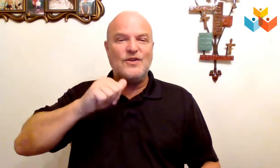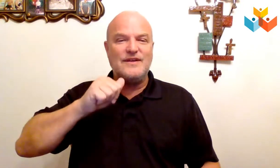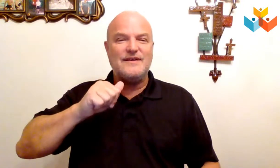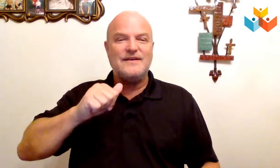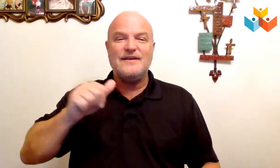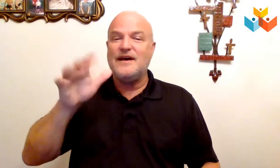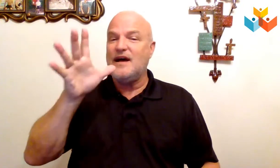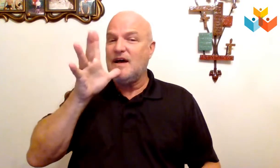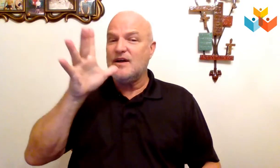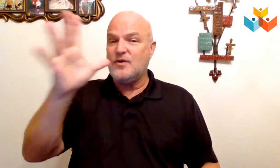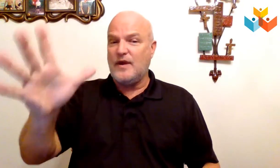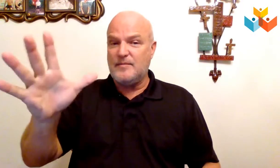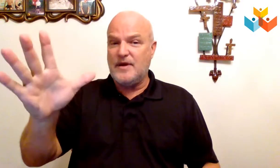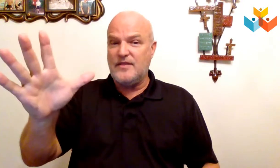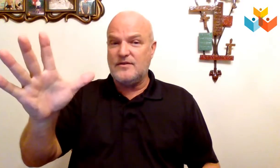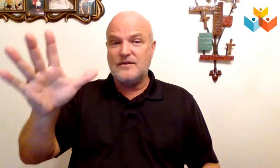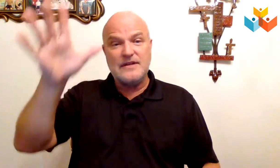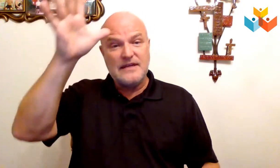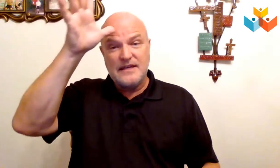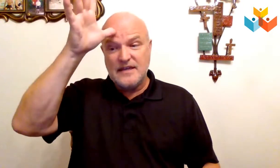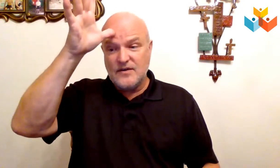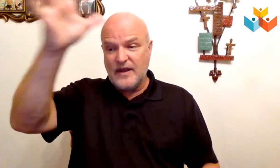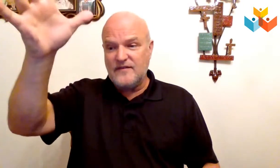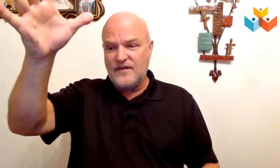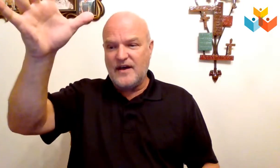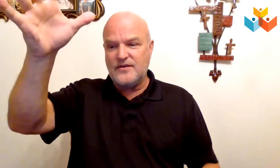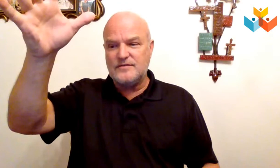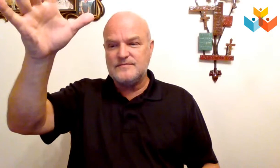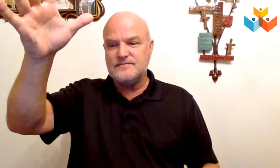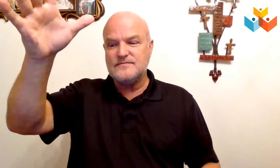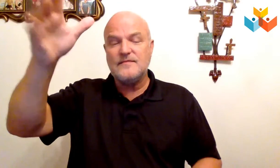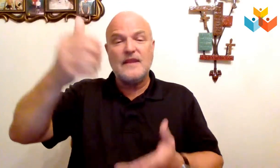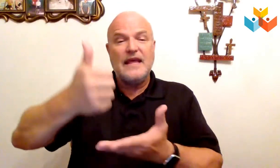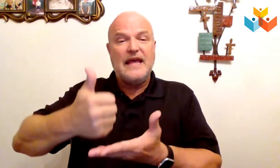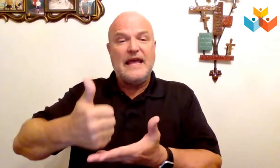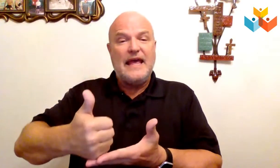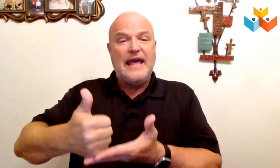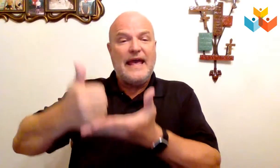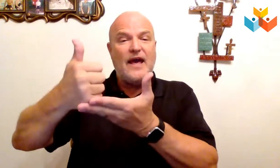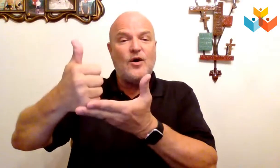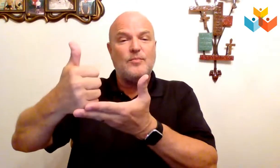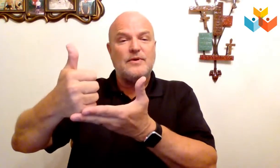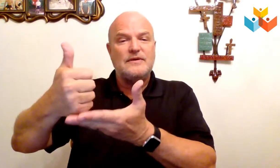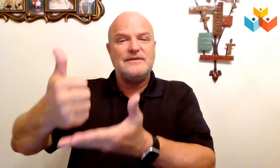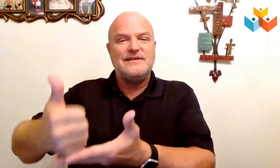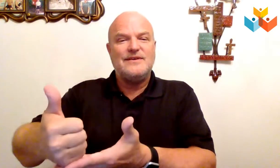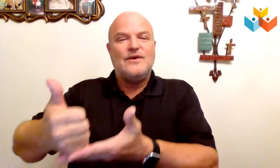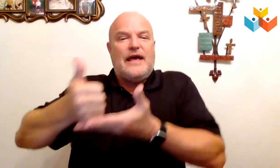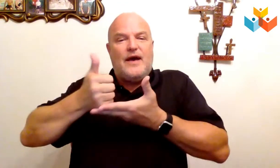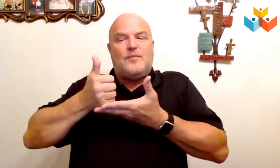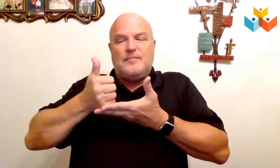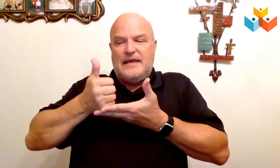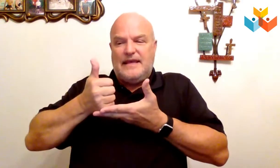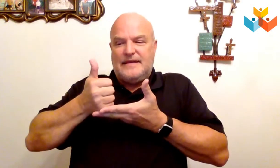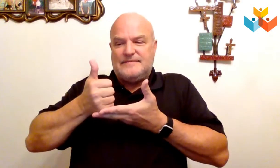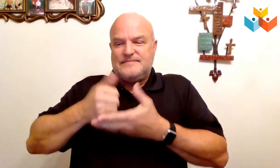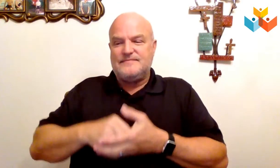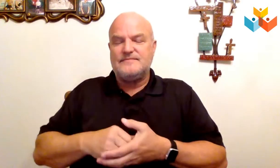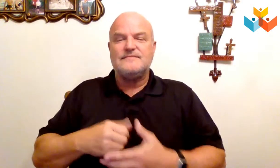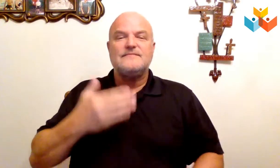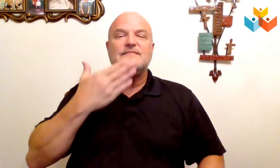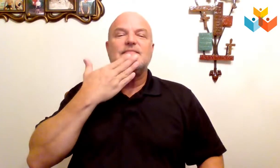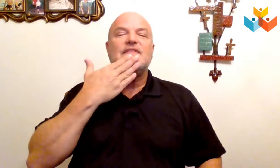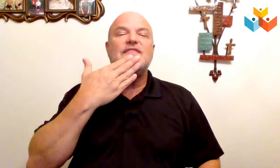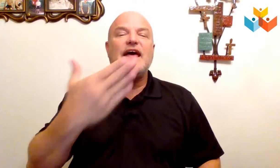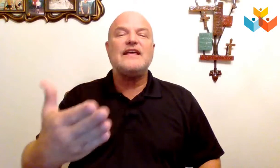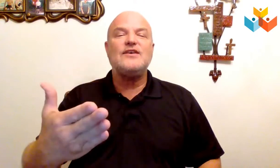boy, girl, grandmother, grandfather. Help.